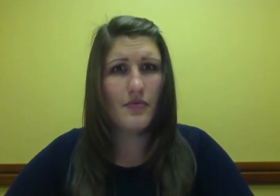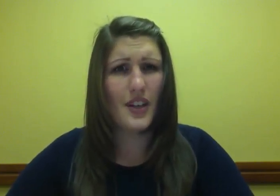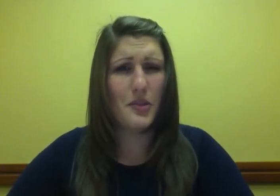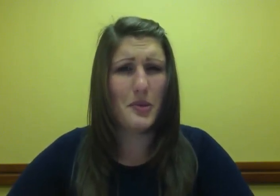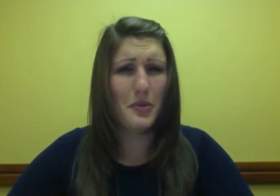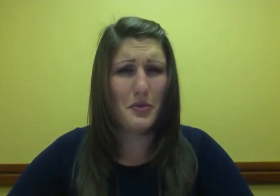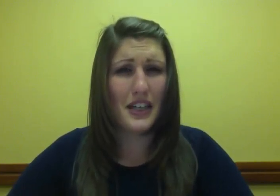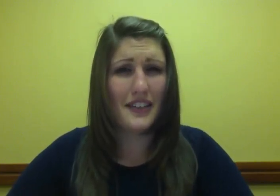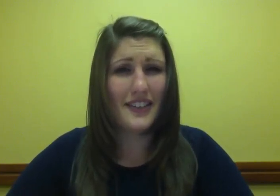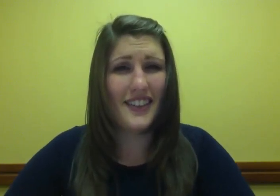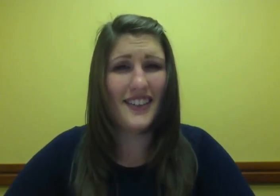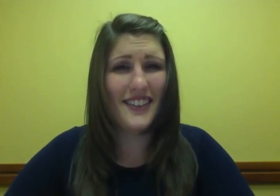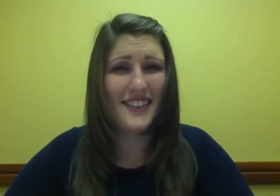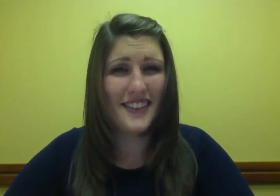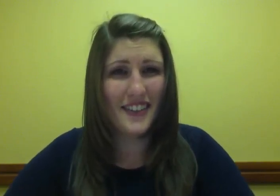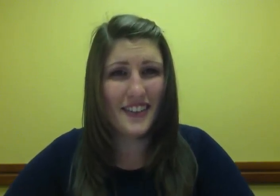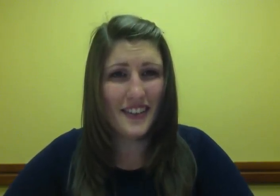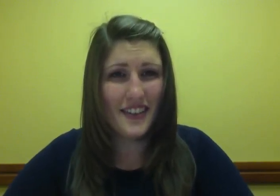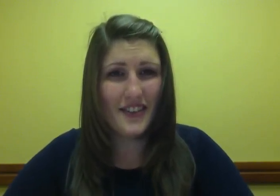All the people are black.